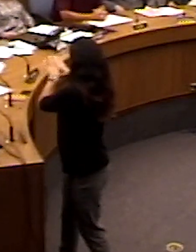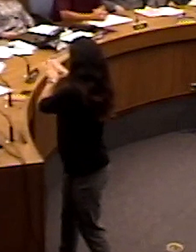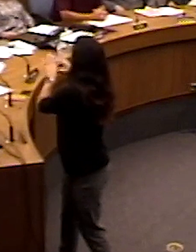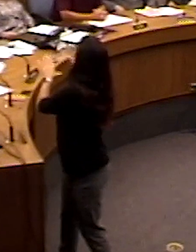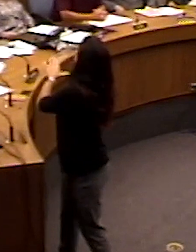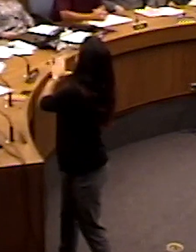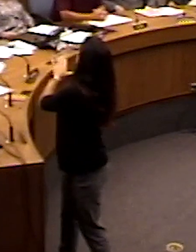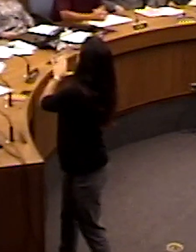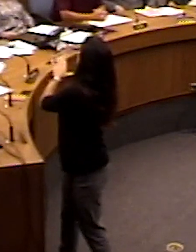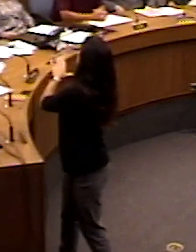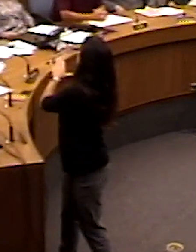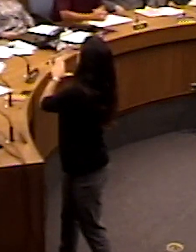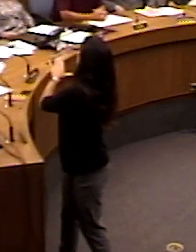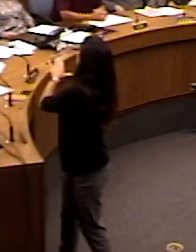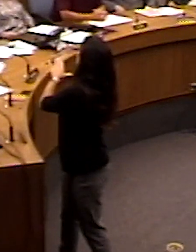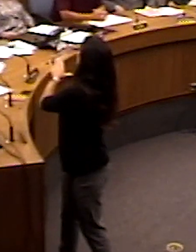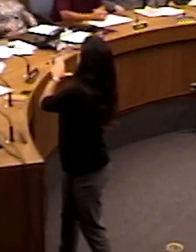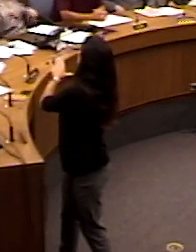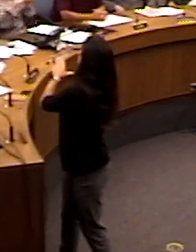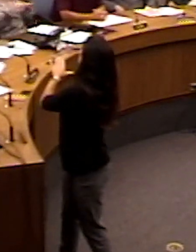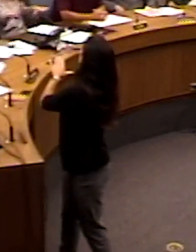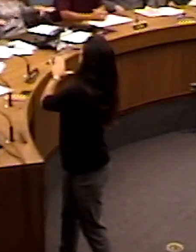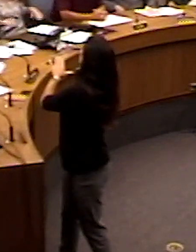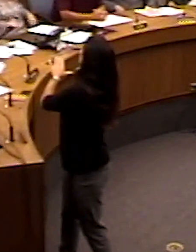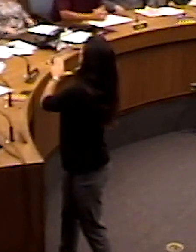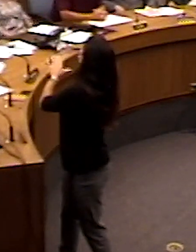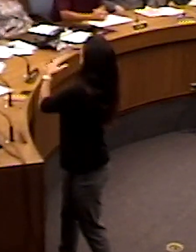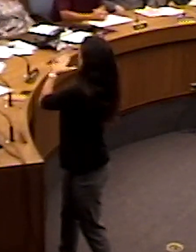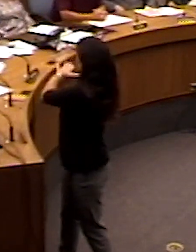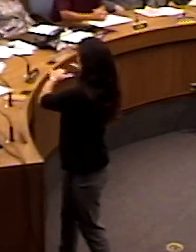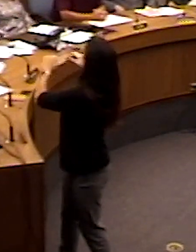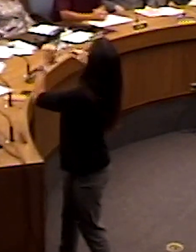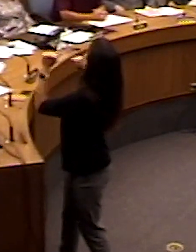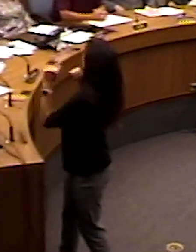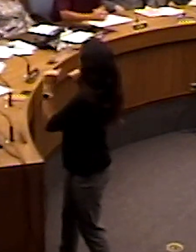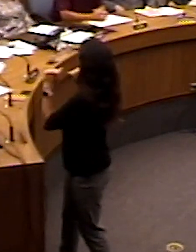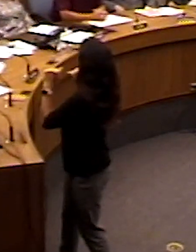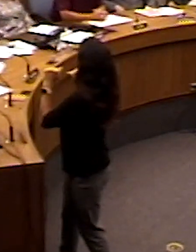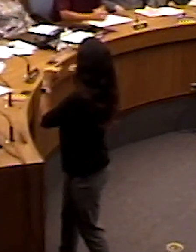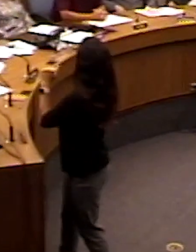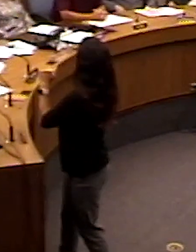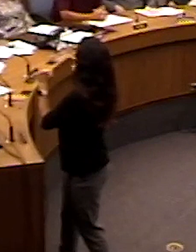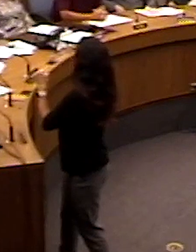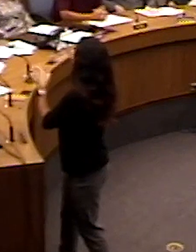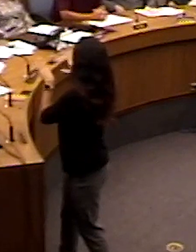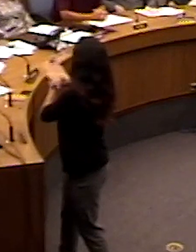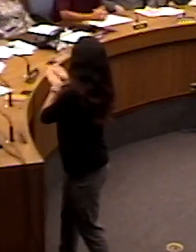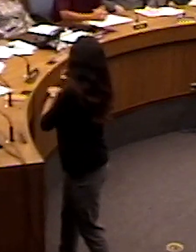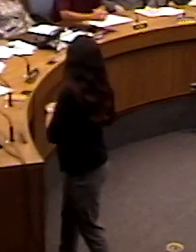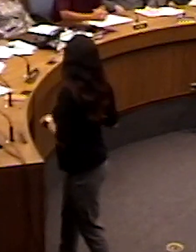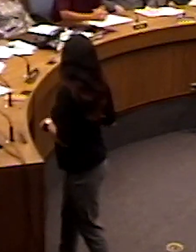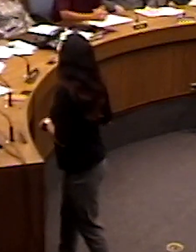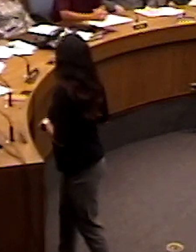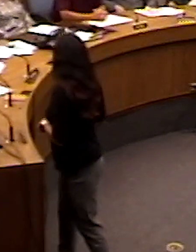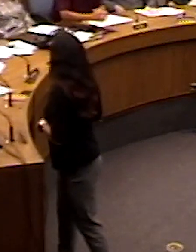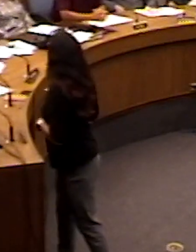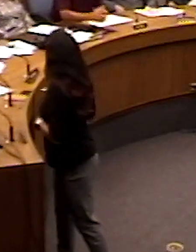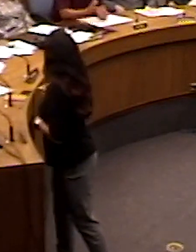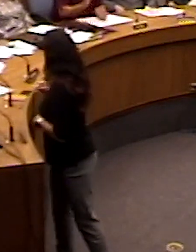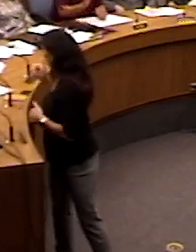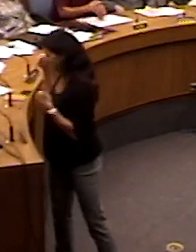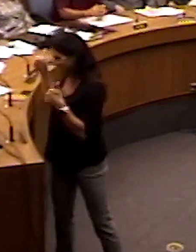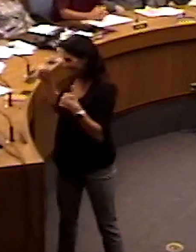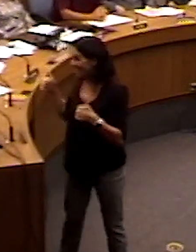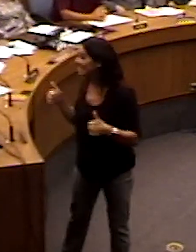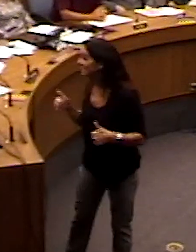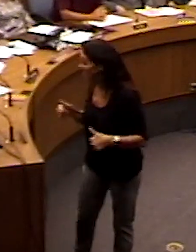you're closed. Yeah, we're closed to the public. We're winding up the meeting. Okay, then I am going to make my exit because it's a closed